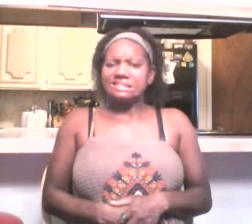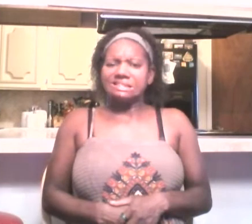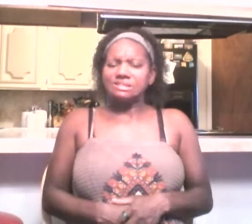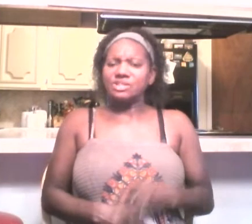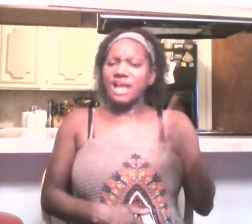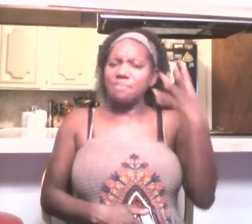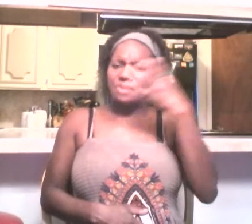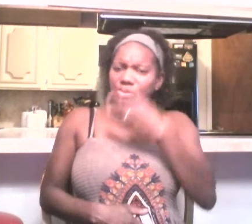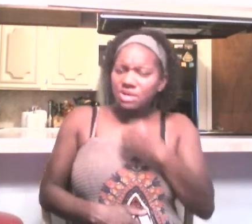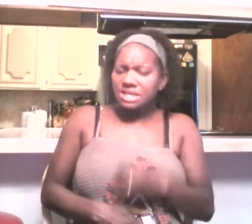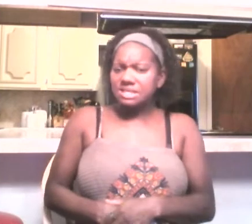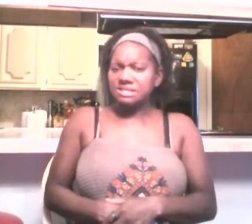She got beauty.